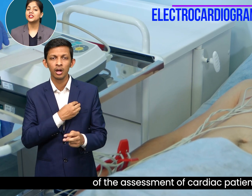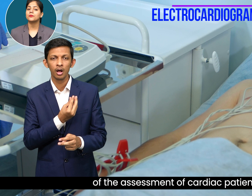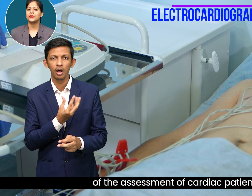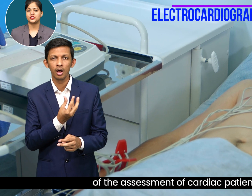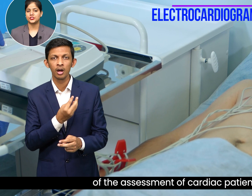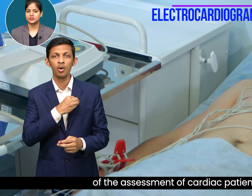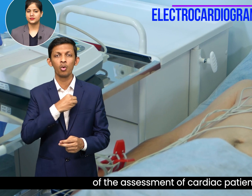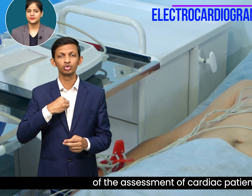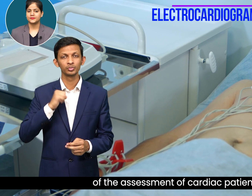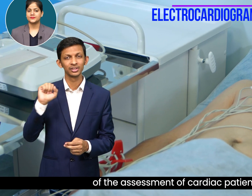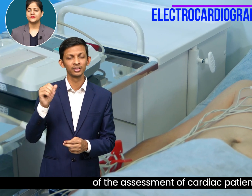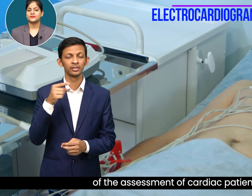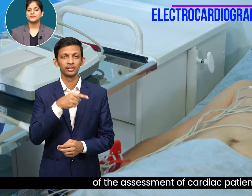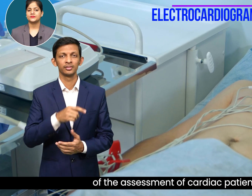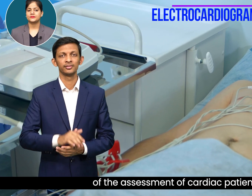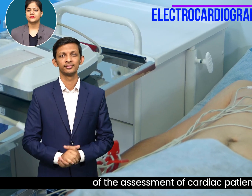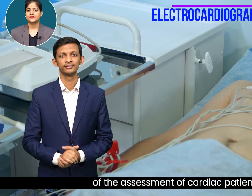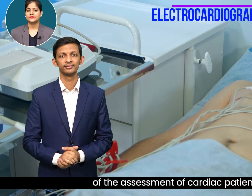of cardiac patients.